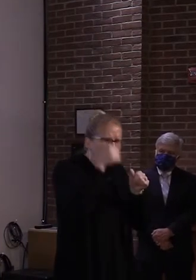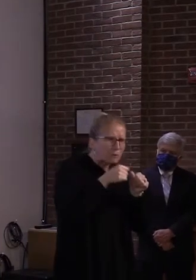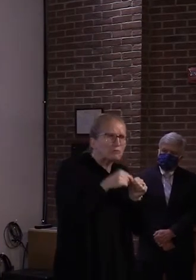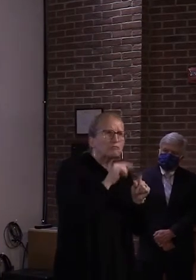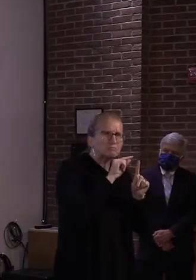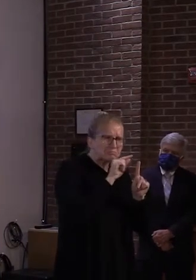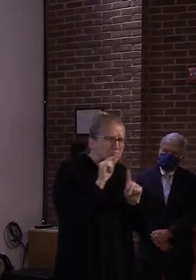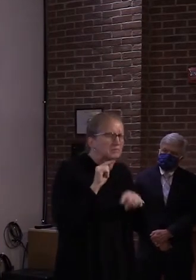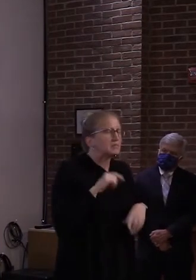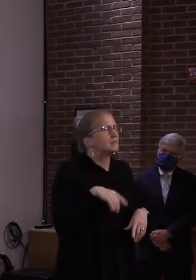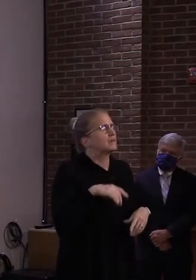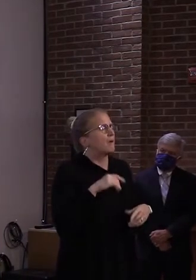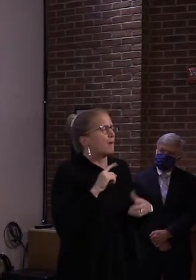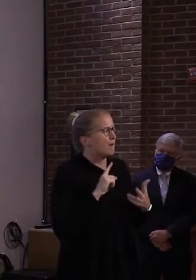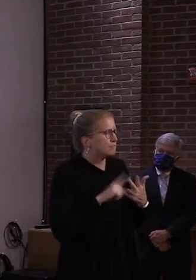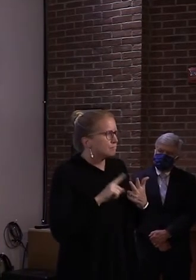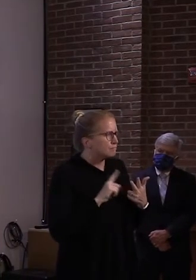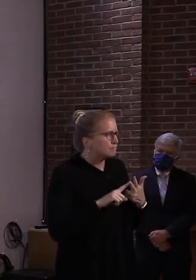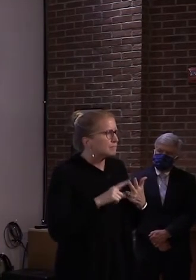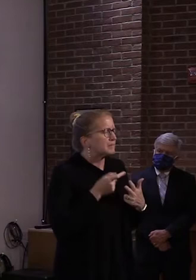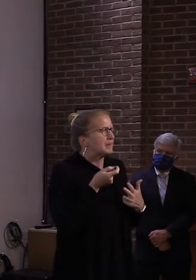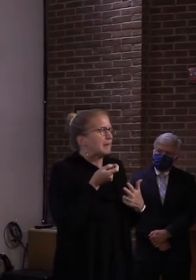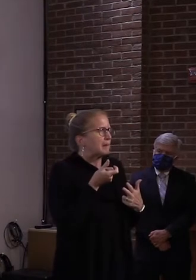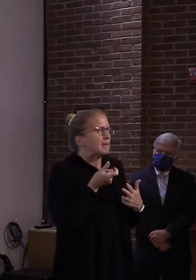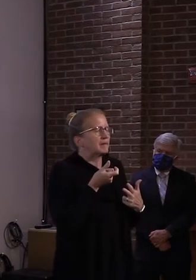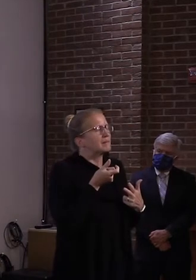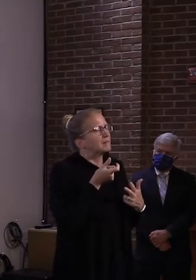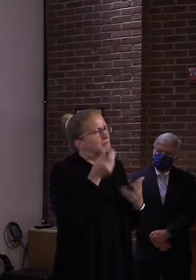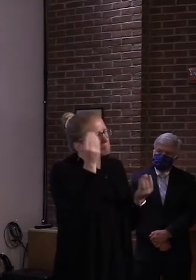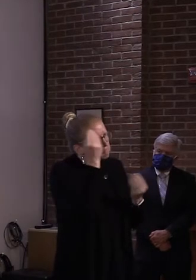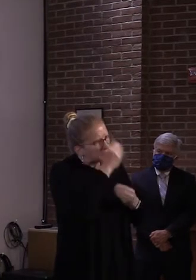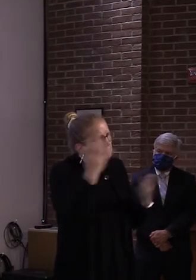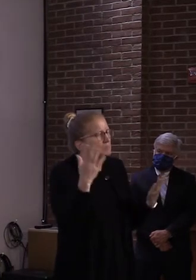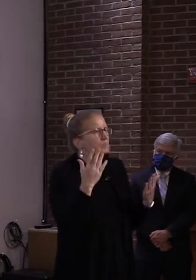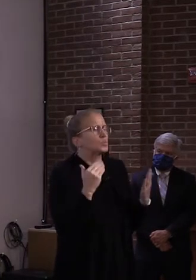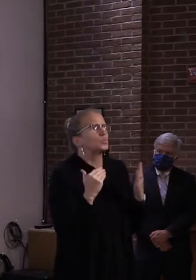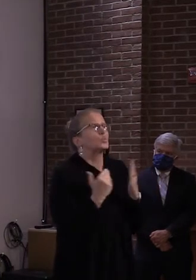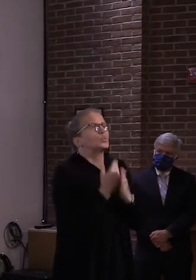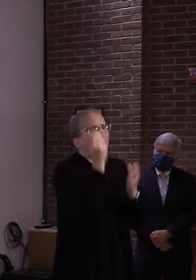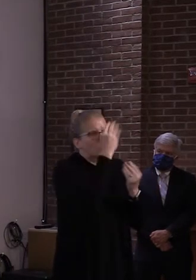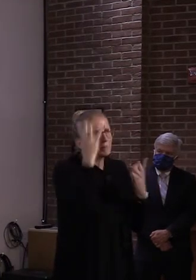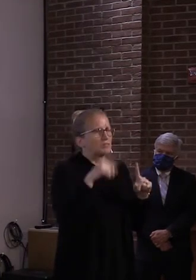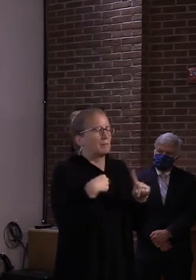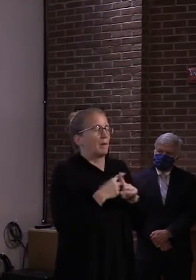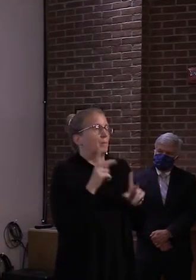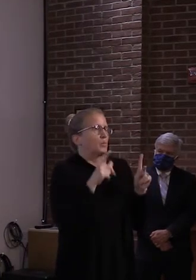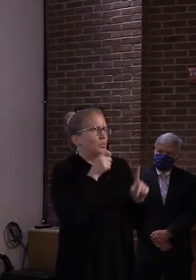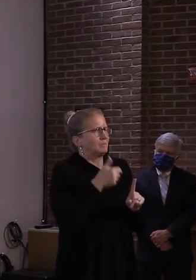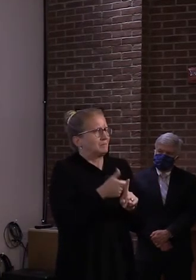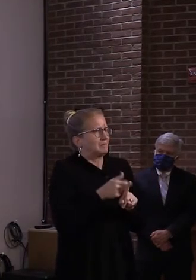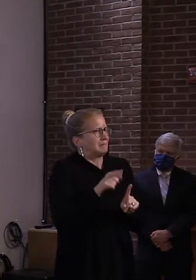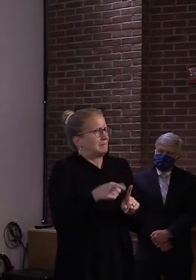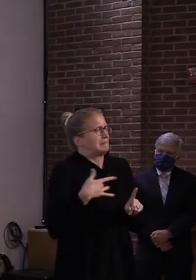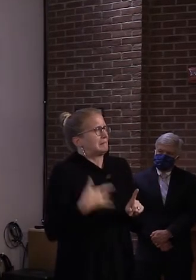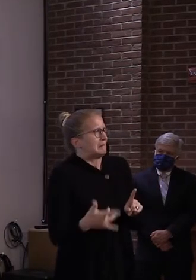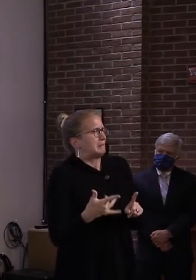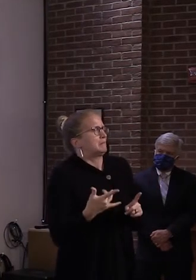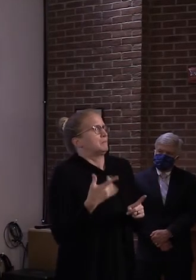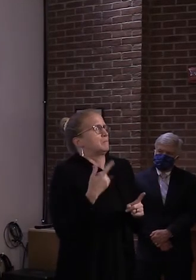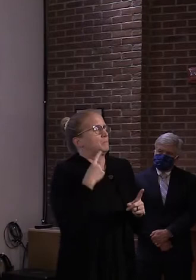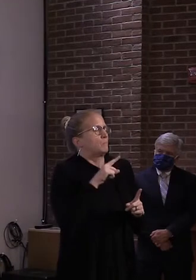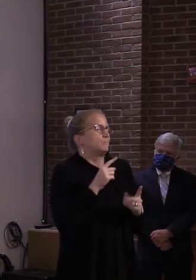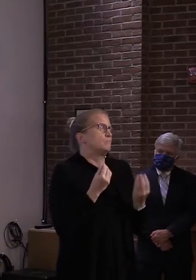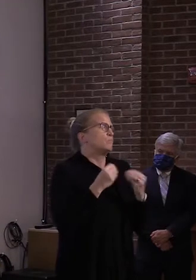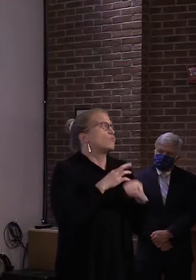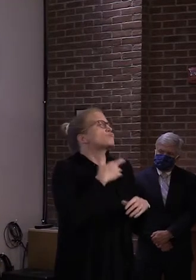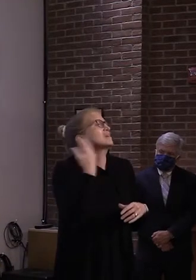a little bit about some new information regarding people who are at increased risk for more severe